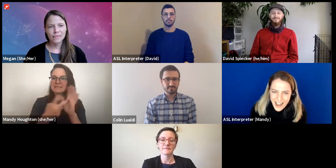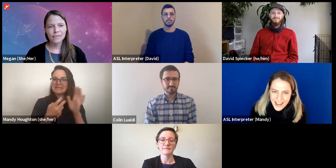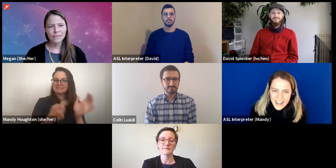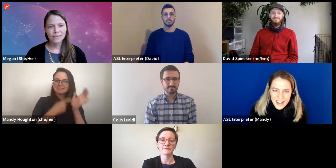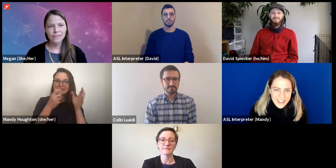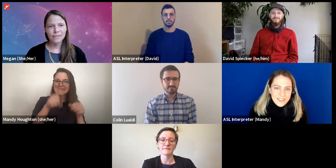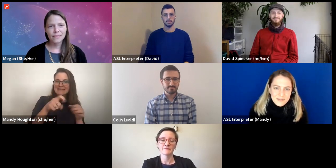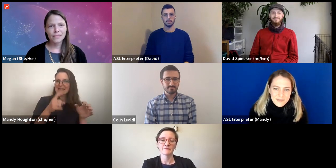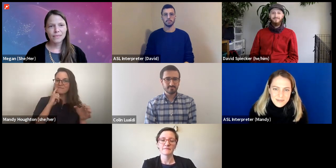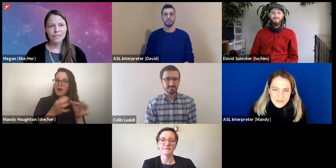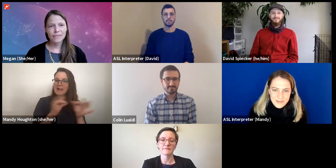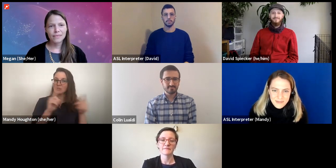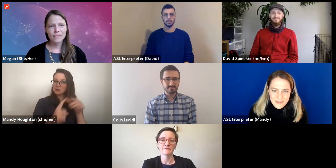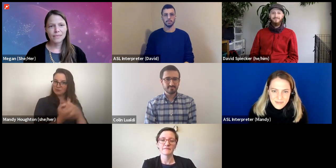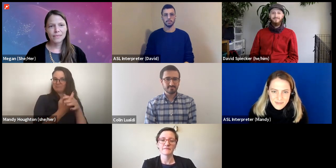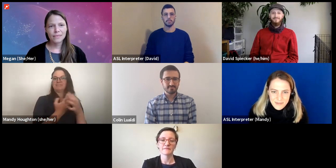better that.